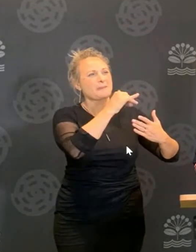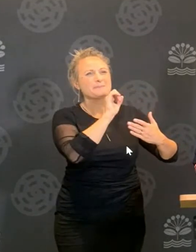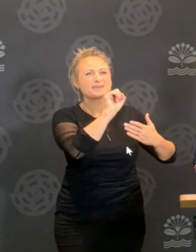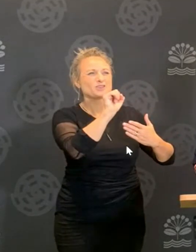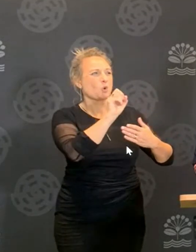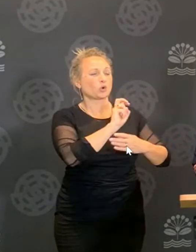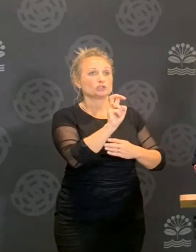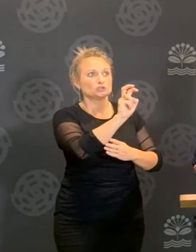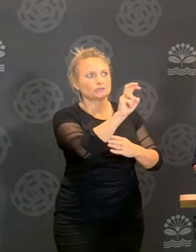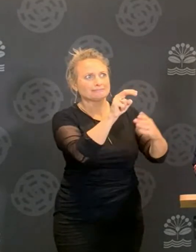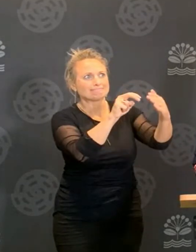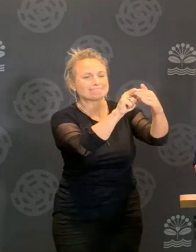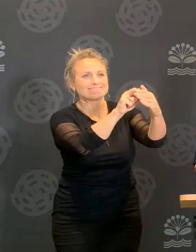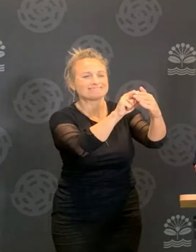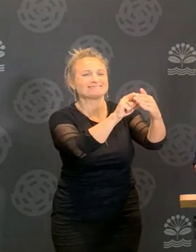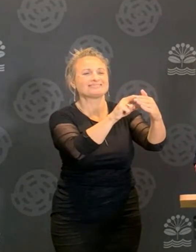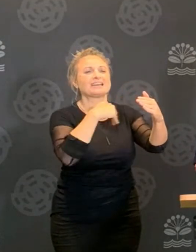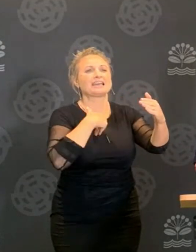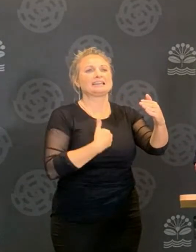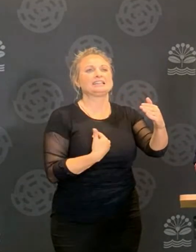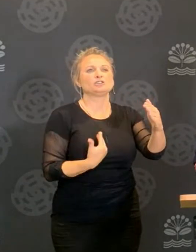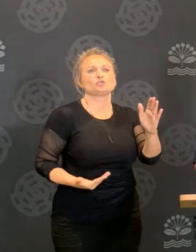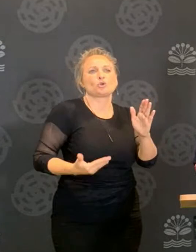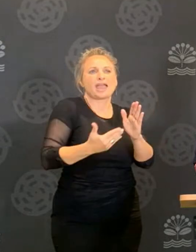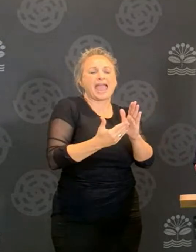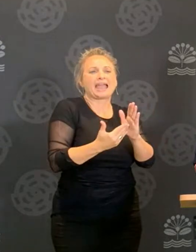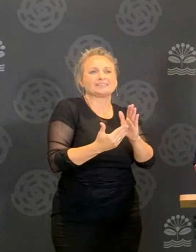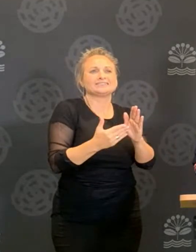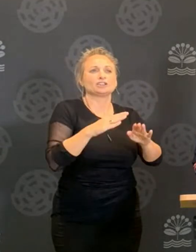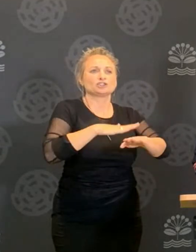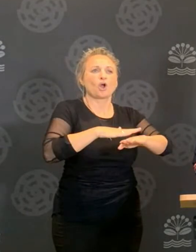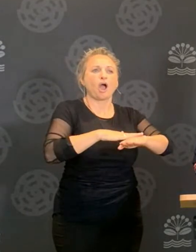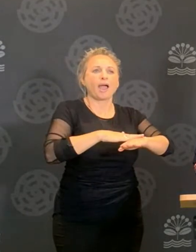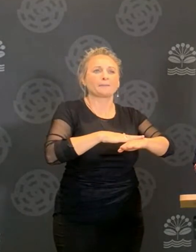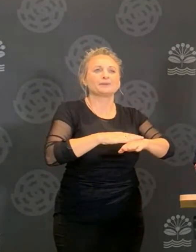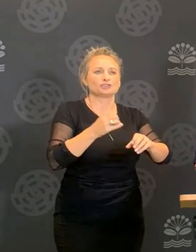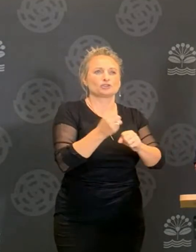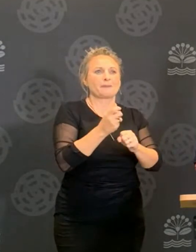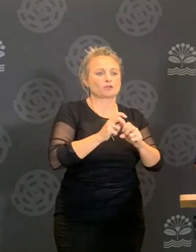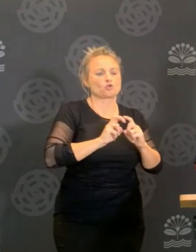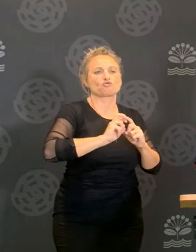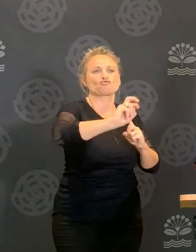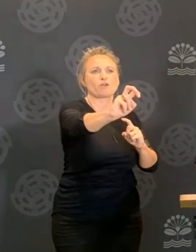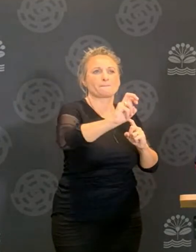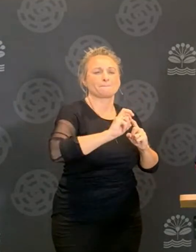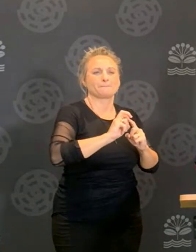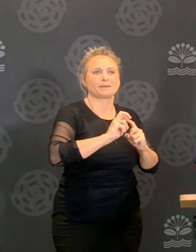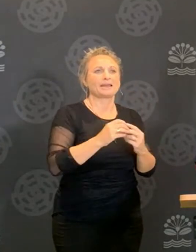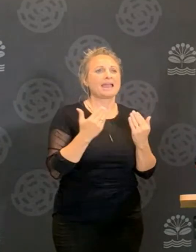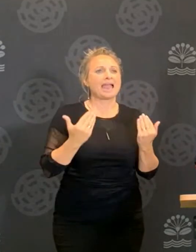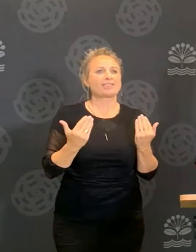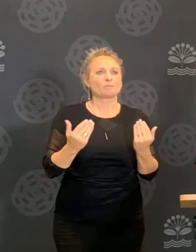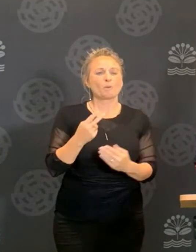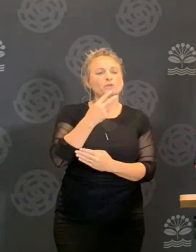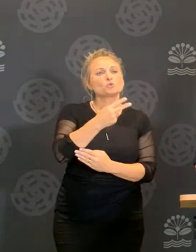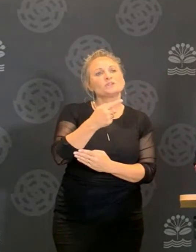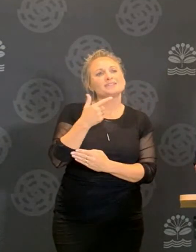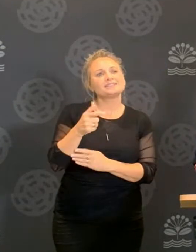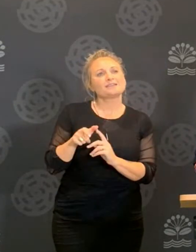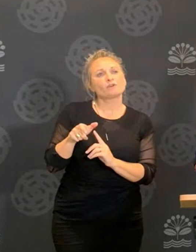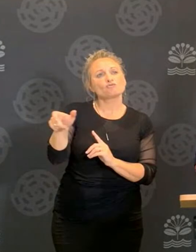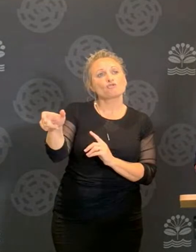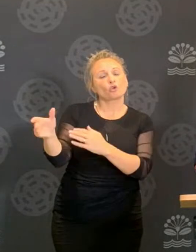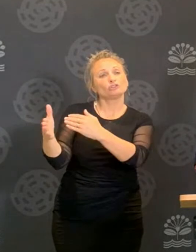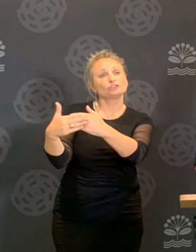journey. You may still need to allow just a little bit of extra time for your trips. There are currently 27 roads closed around